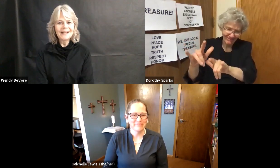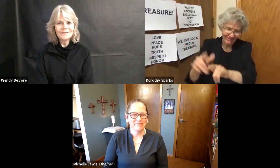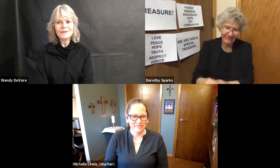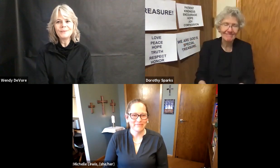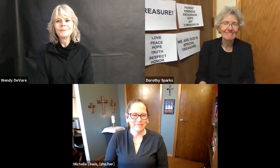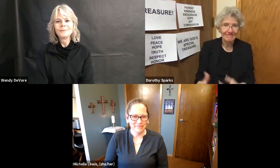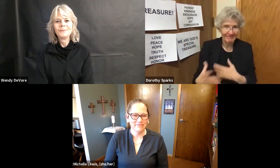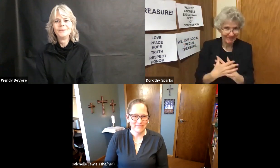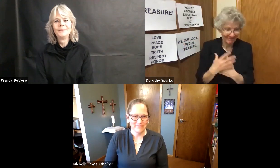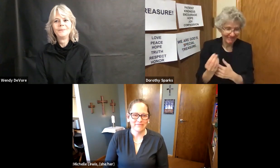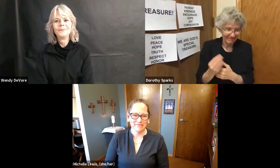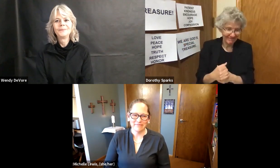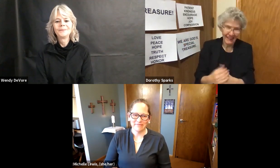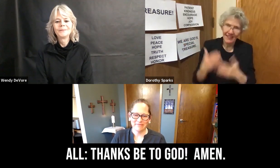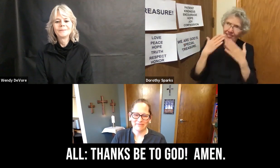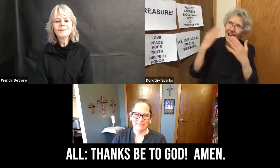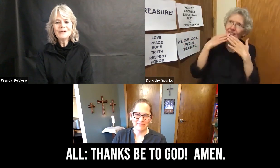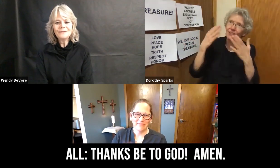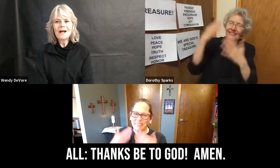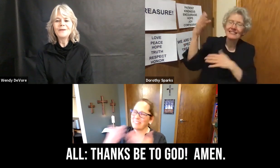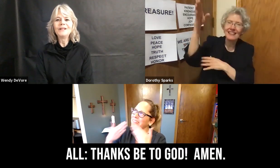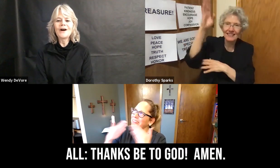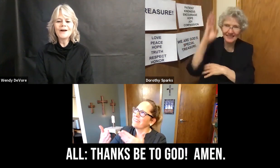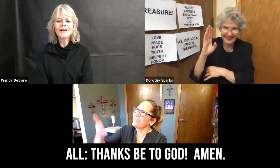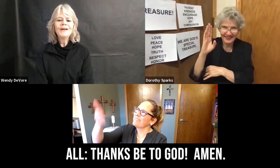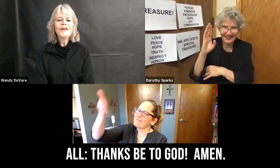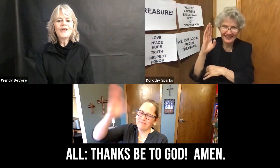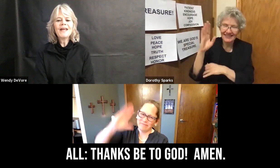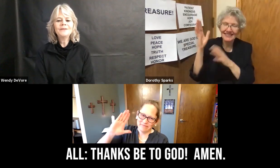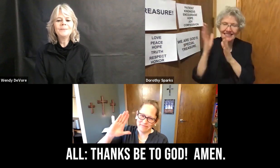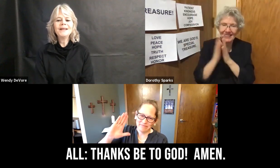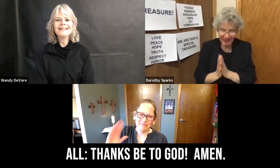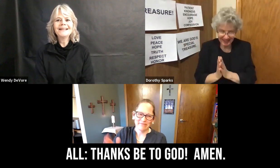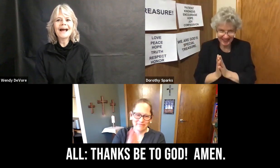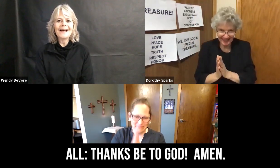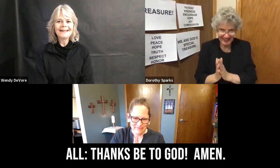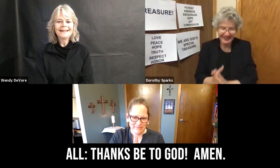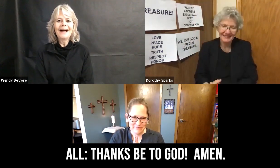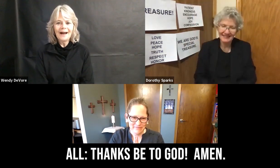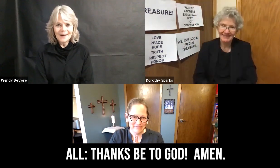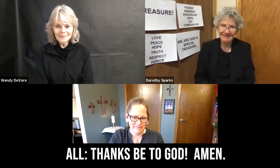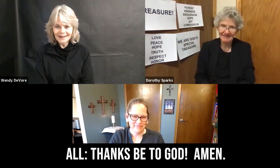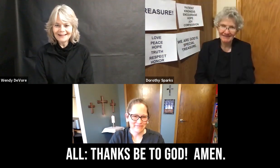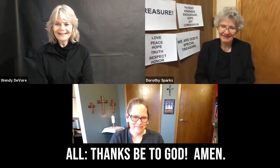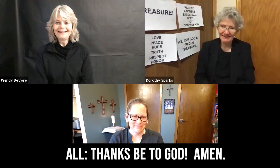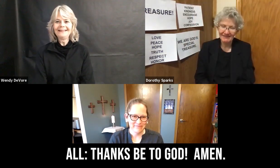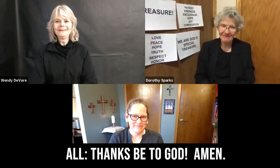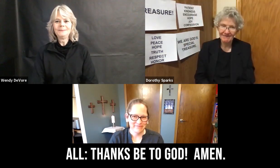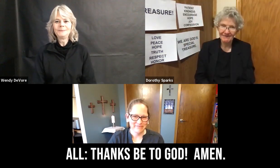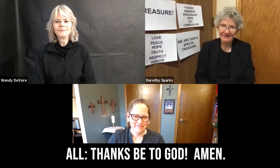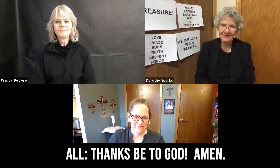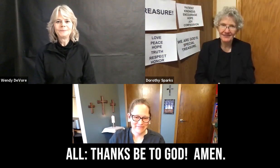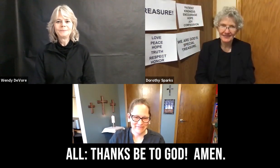God loves you. Please follow along. Thanks be to God. Amen.